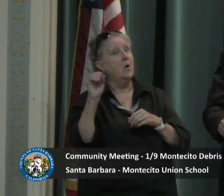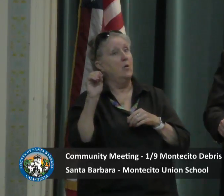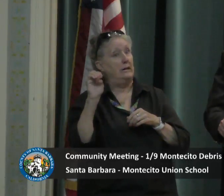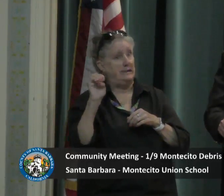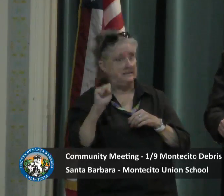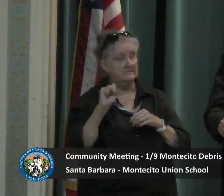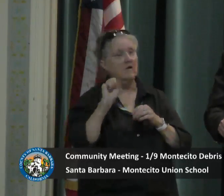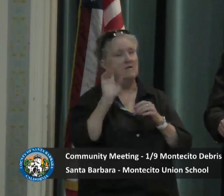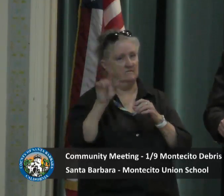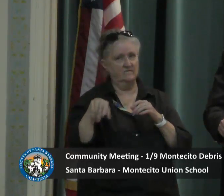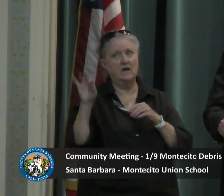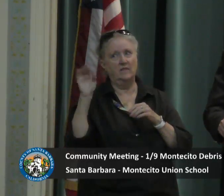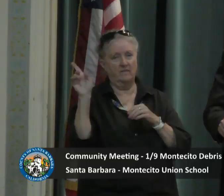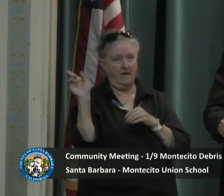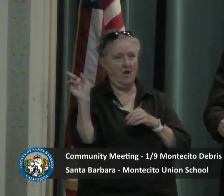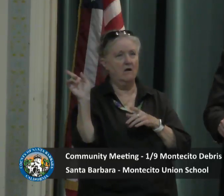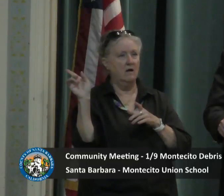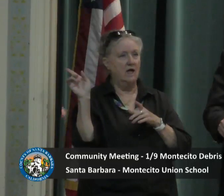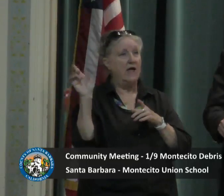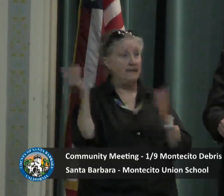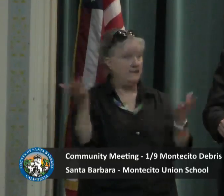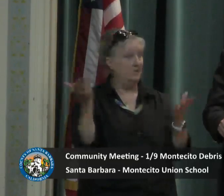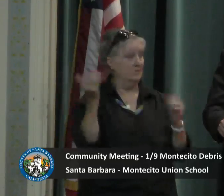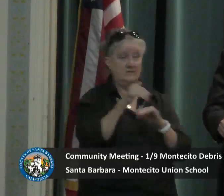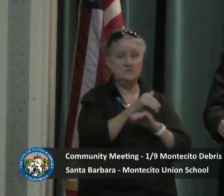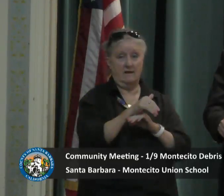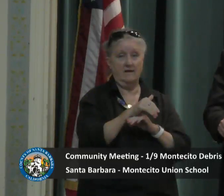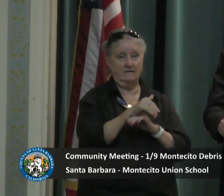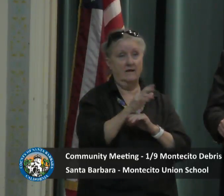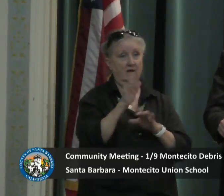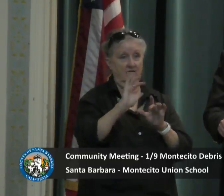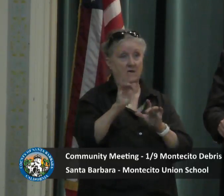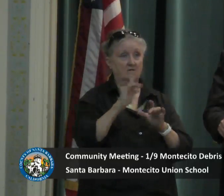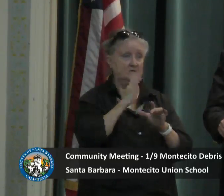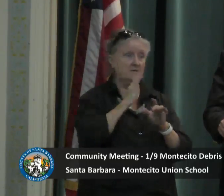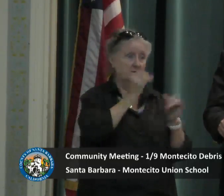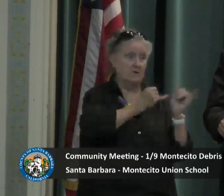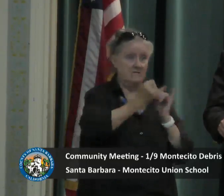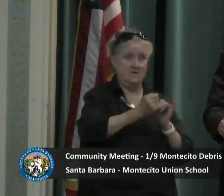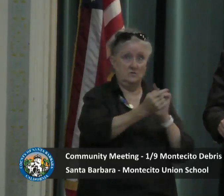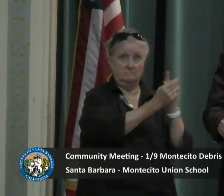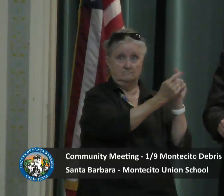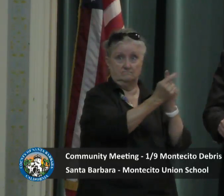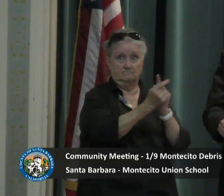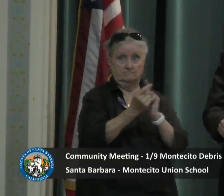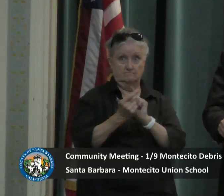disaster recovery are also here this evening, available to speak.